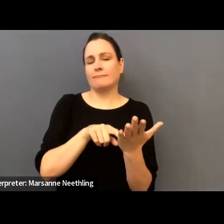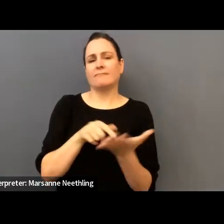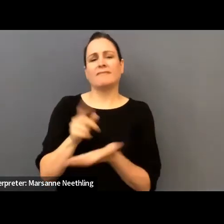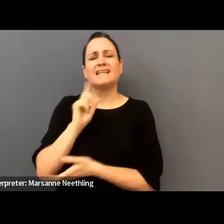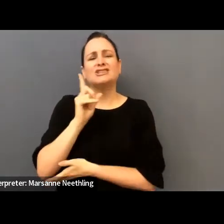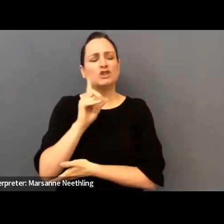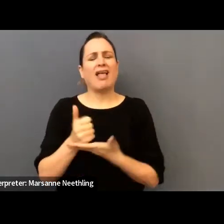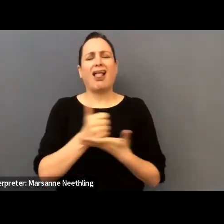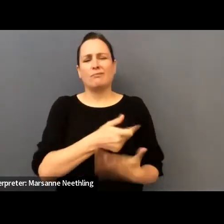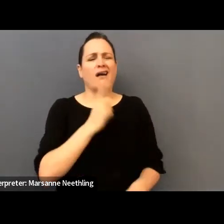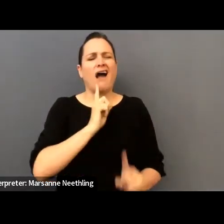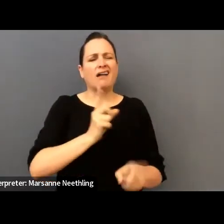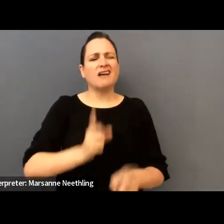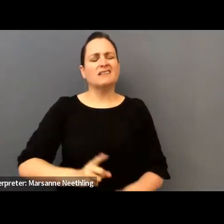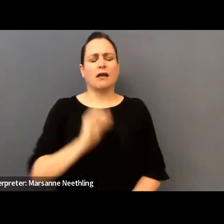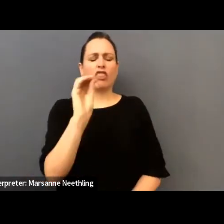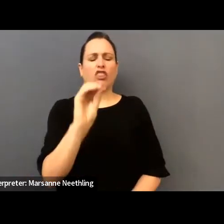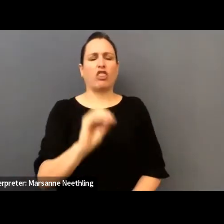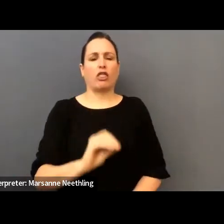That being said,